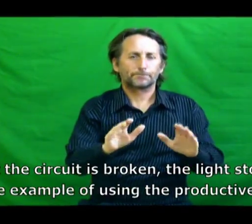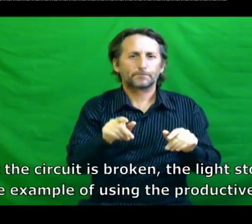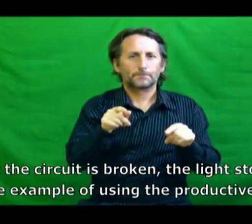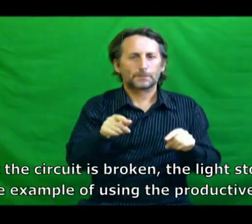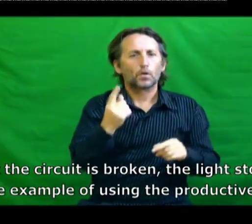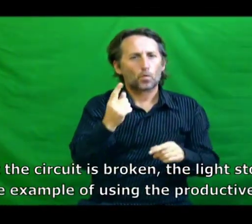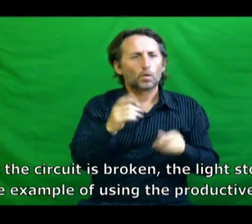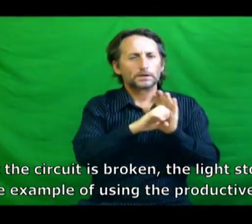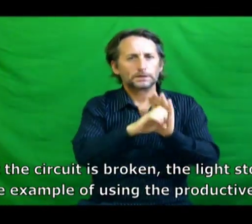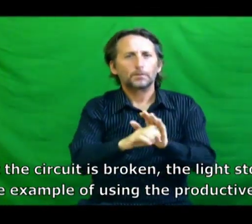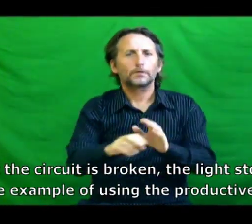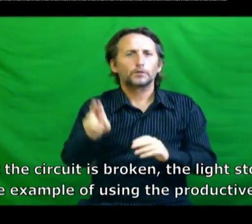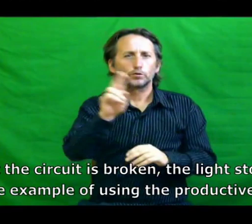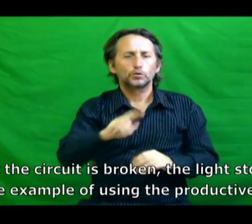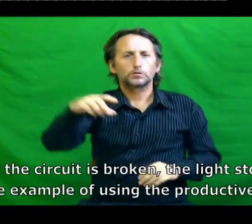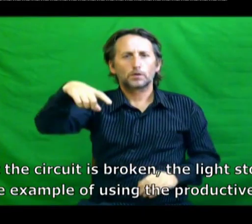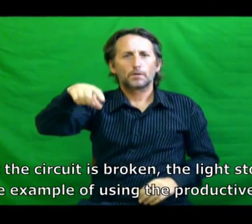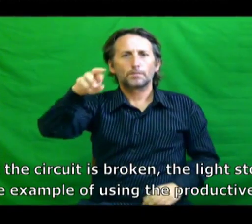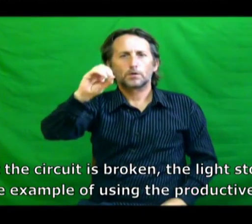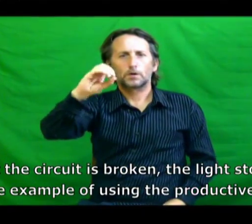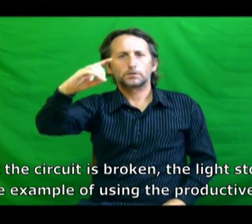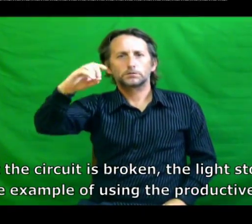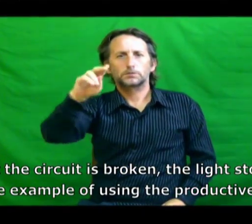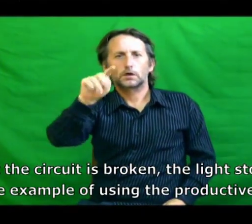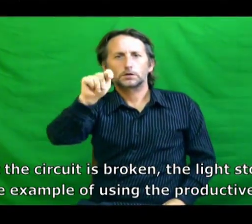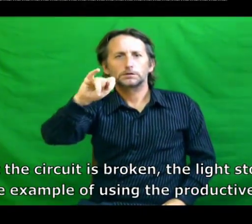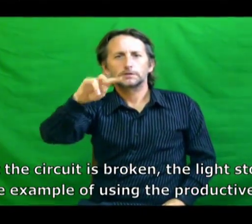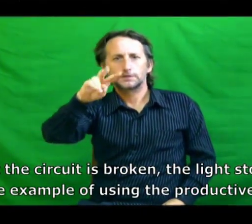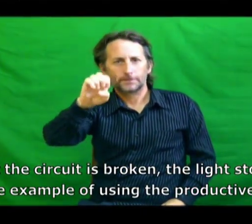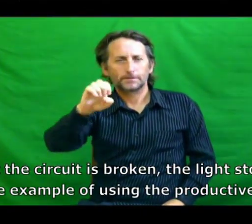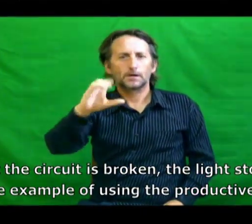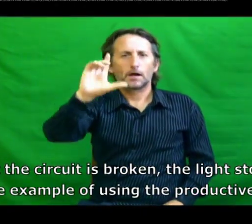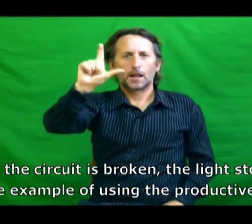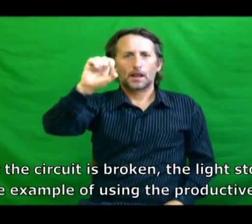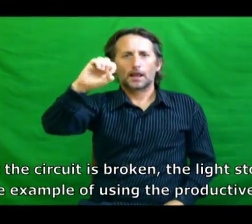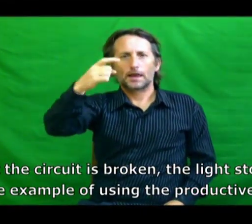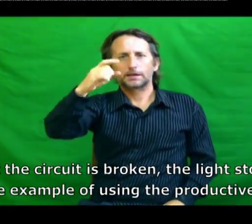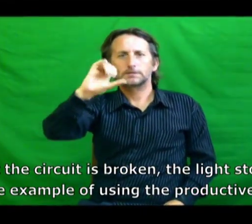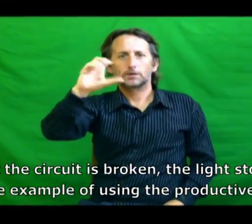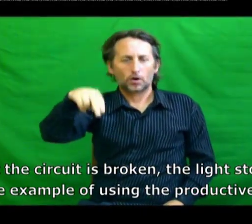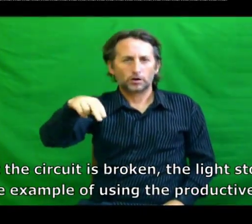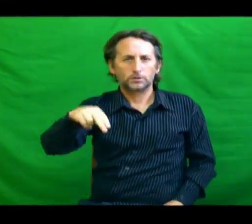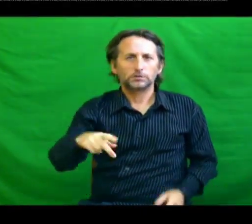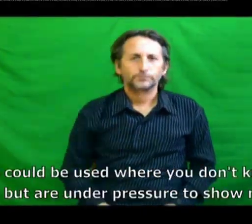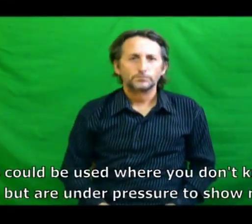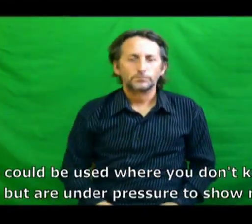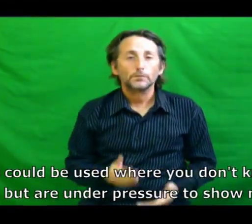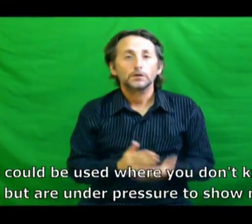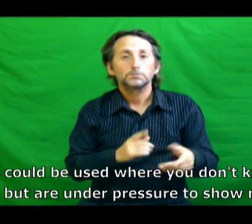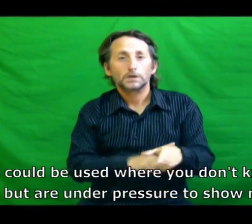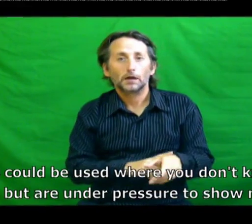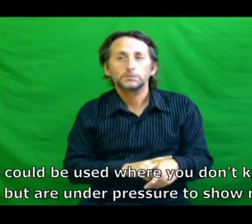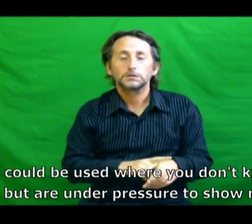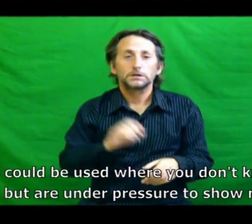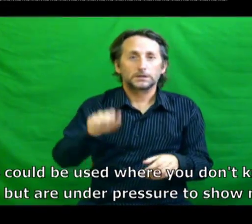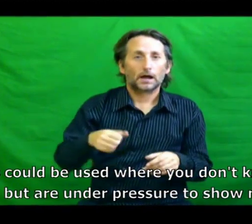This is one example of using the productive lexicon. This could be used where you don't know the sign but are under pressure